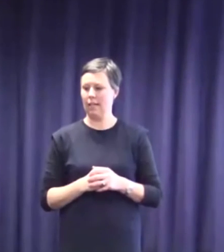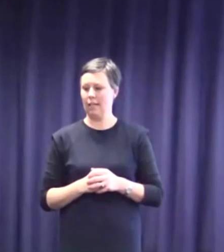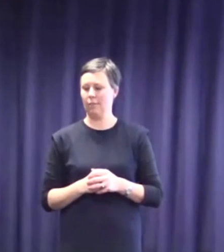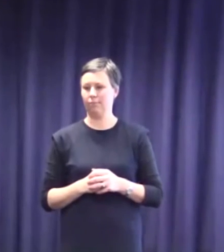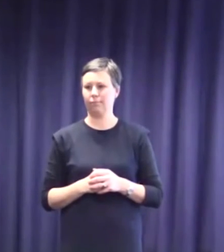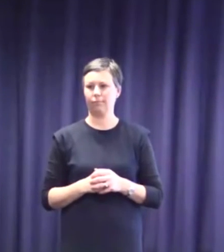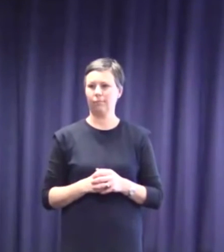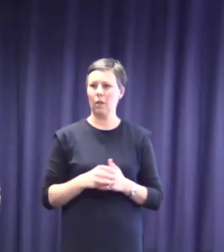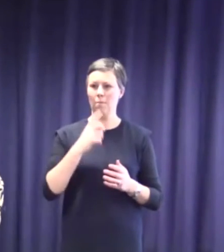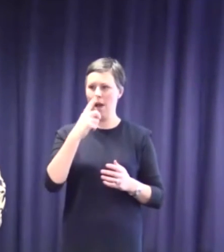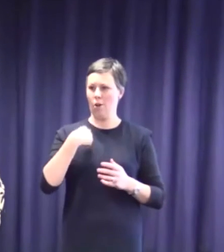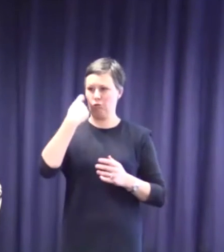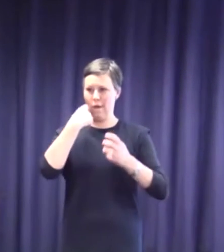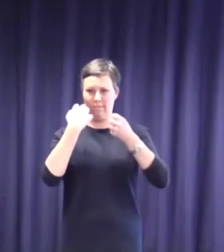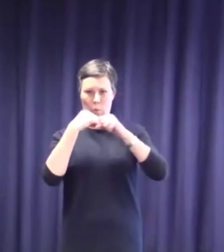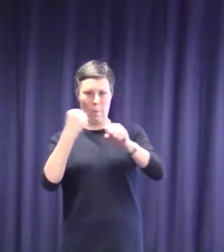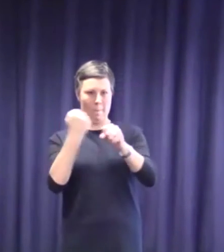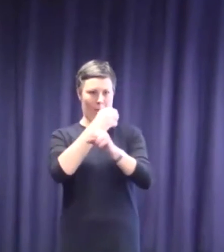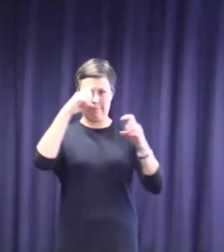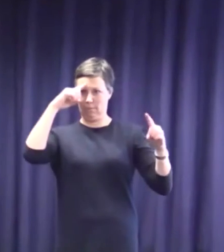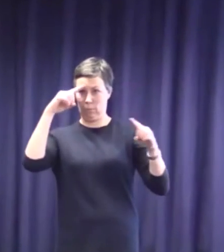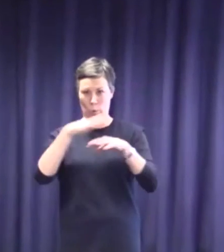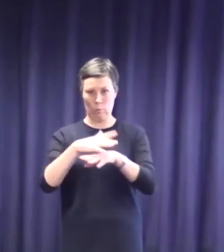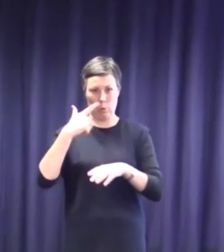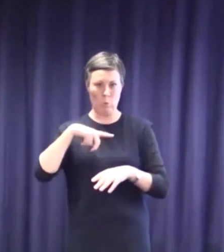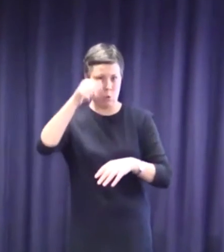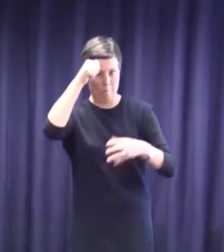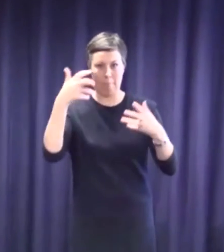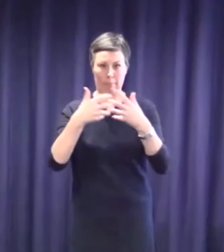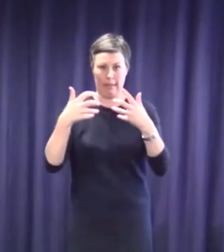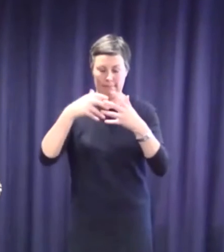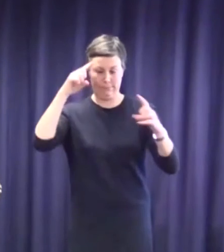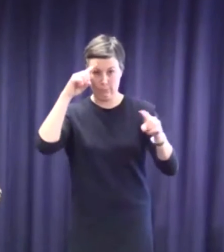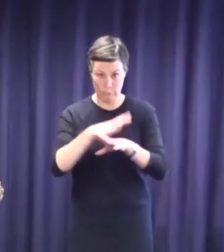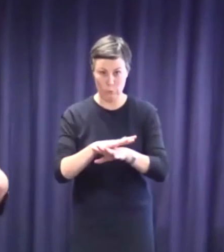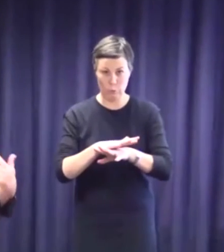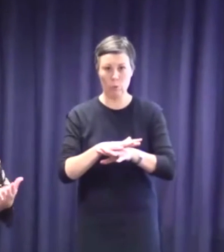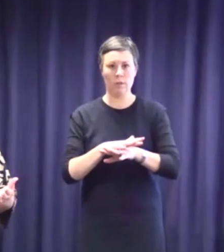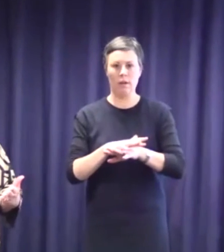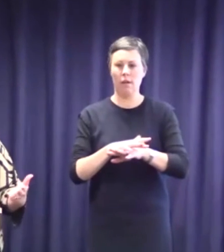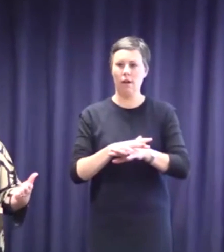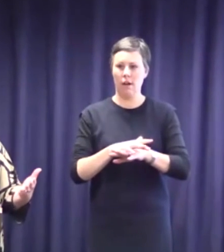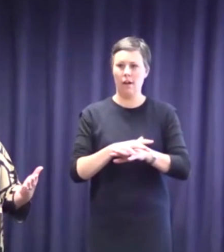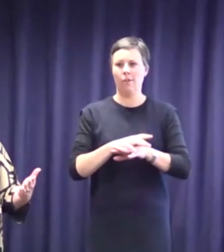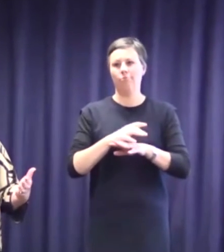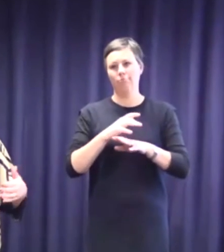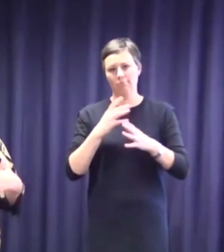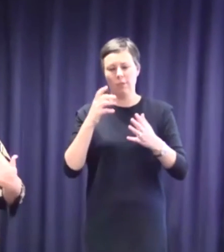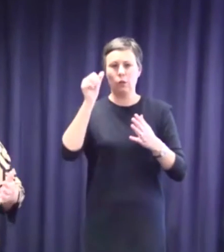to confuse any more than we already have with the deaf